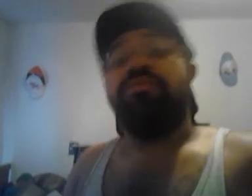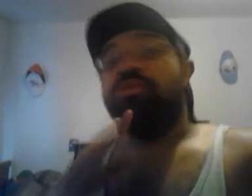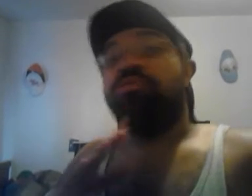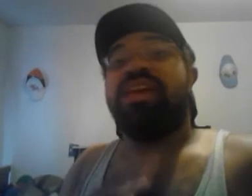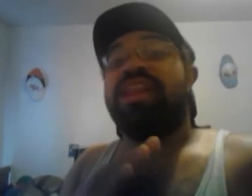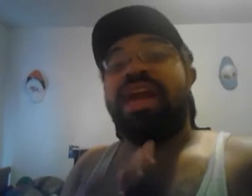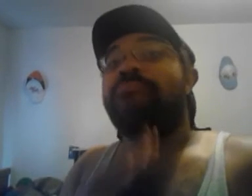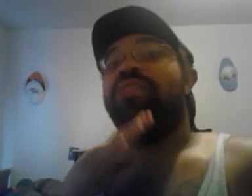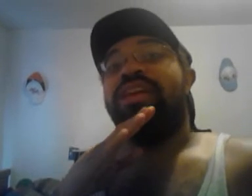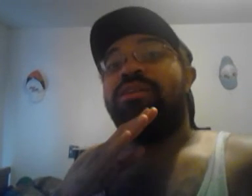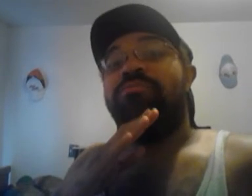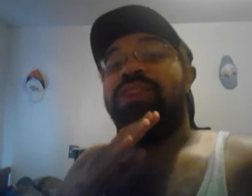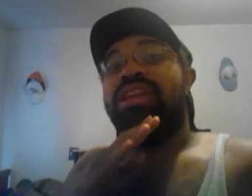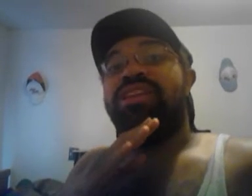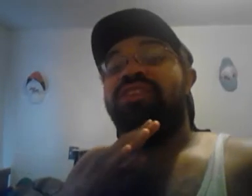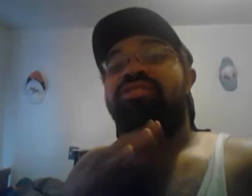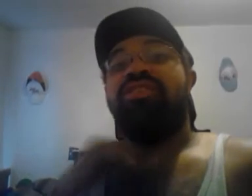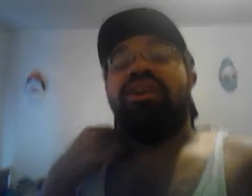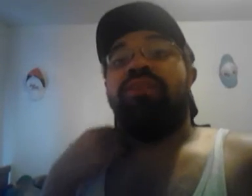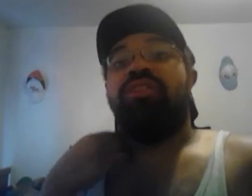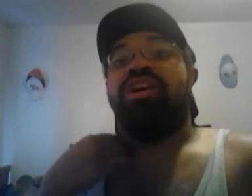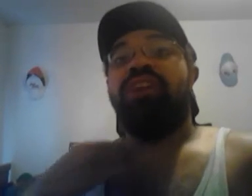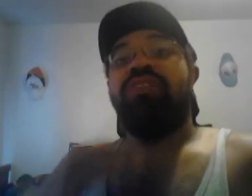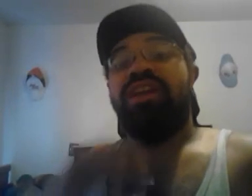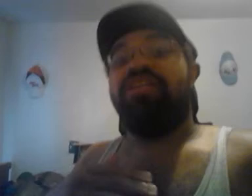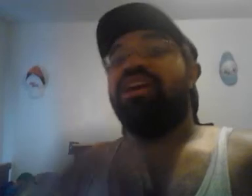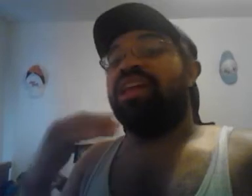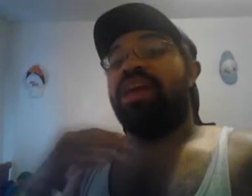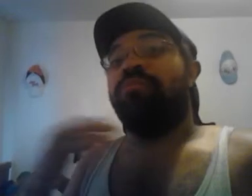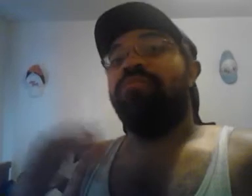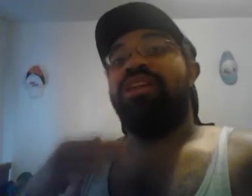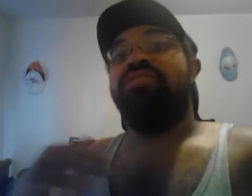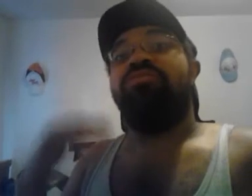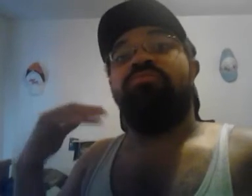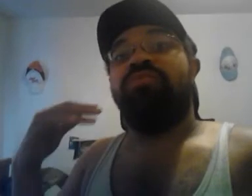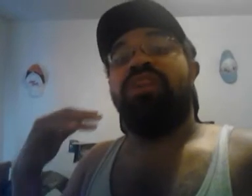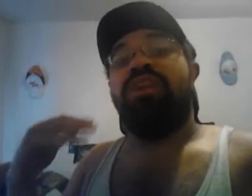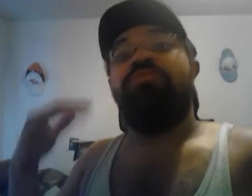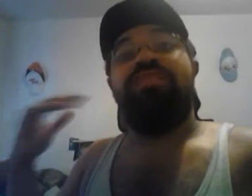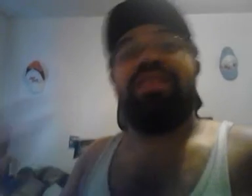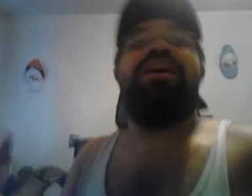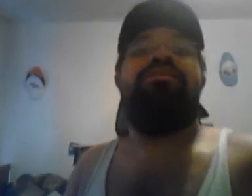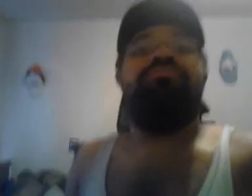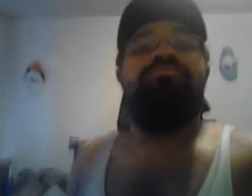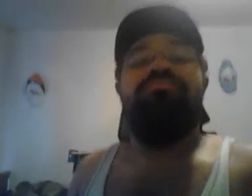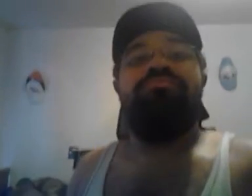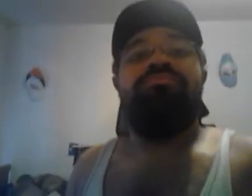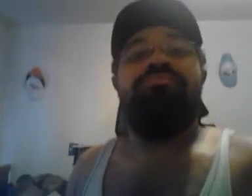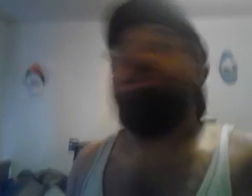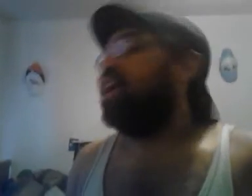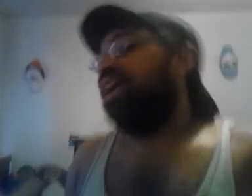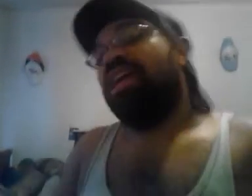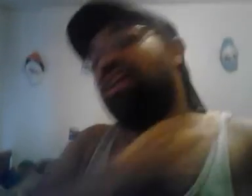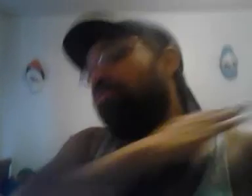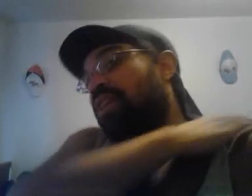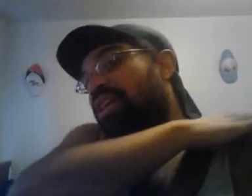think it happened in many years of become later, it can happen many years become now. And anybody, I'm gonna tell